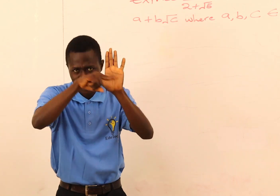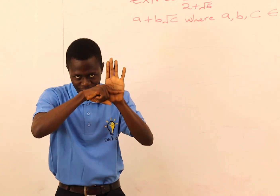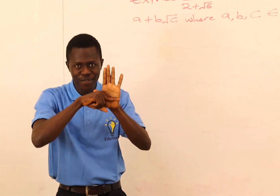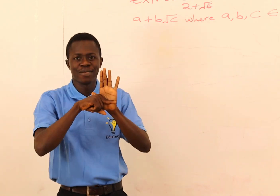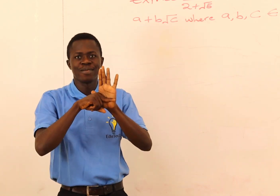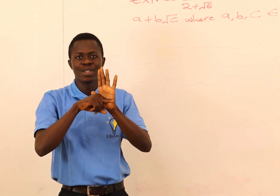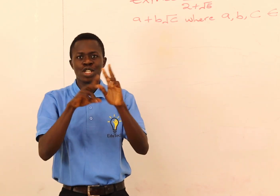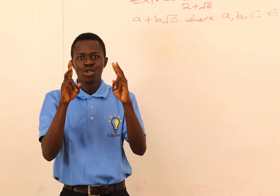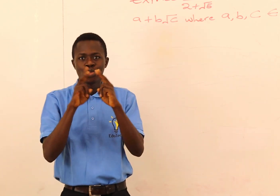negative.